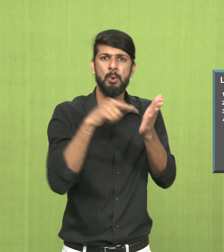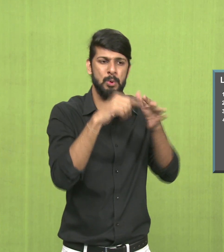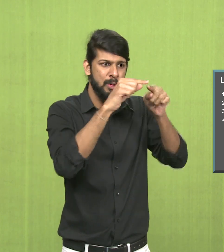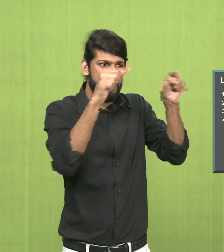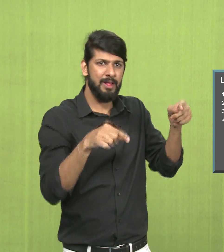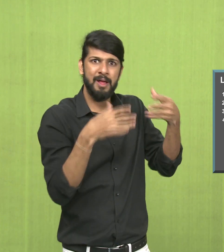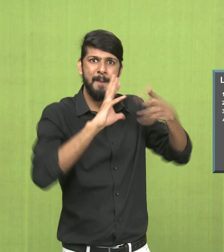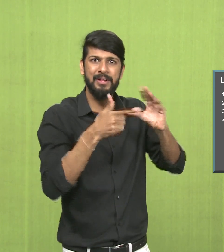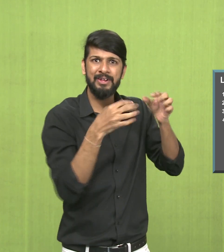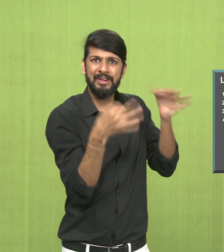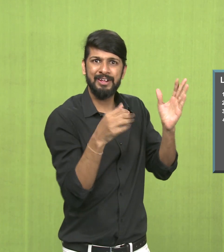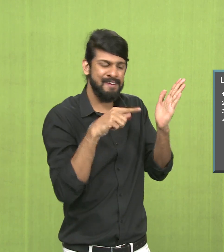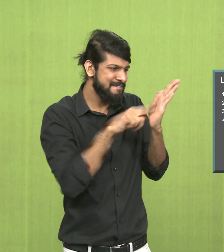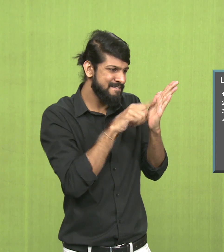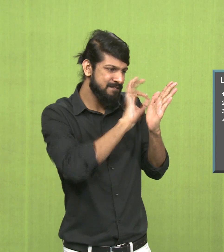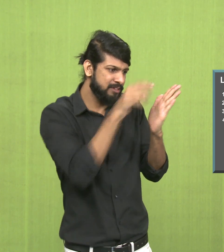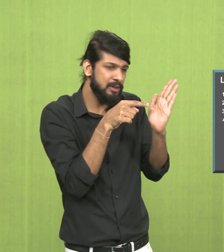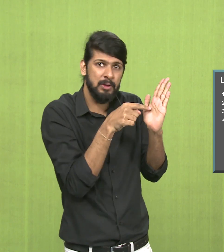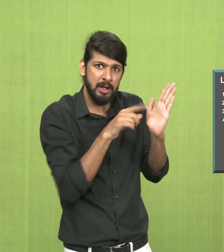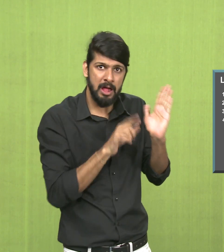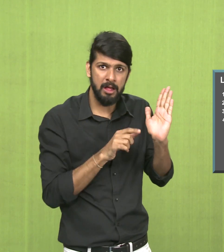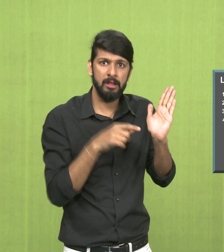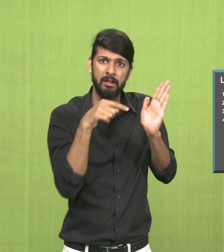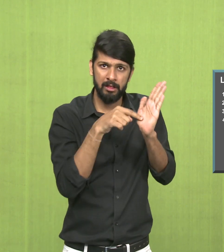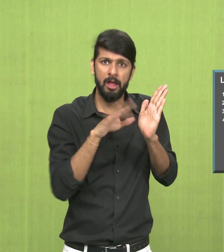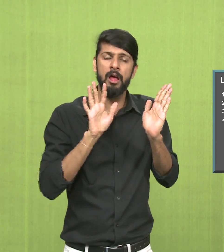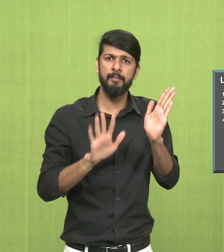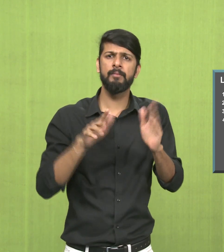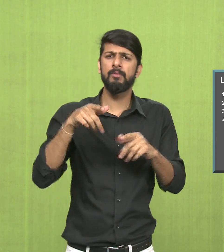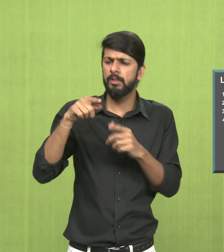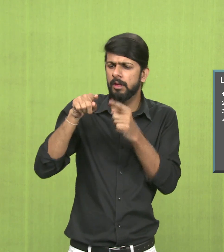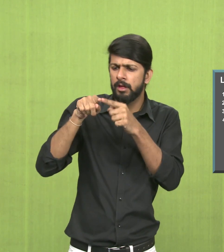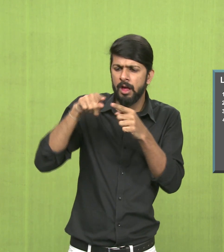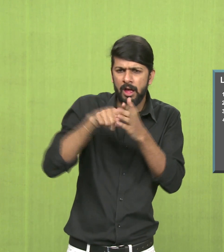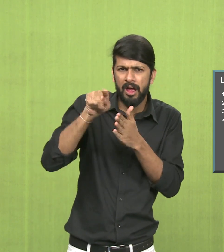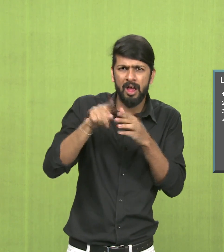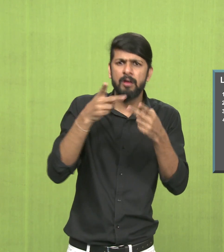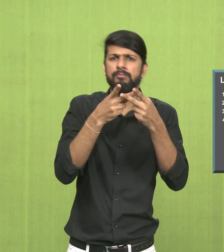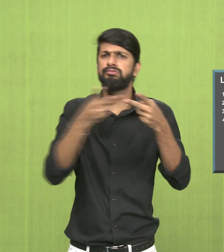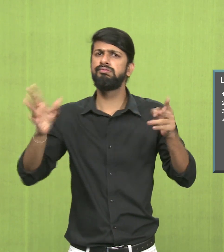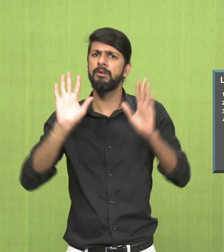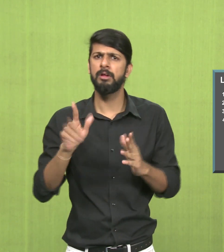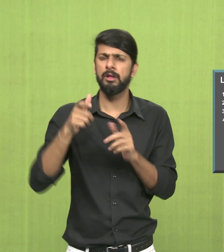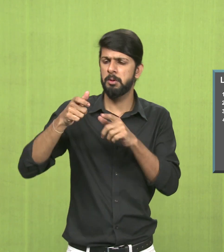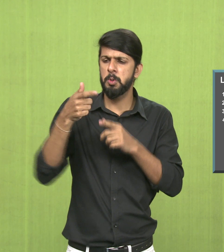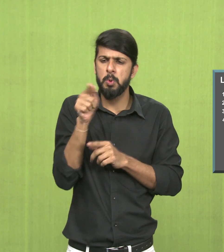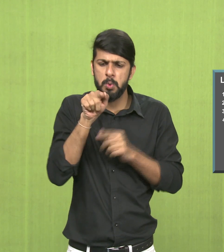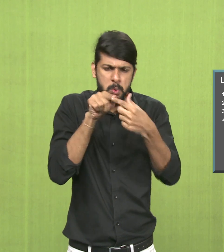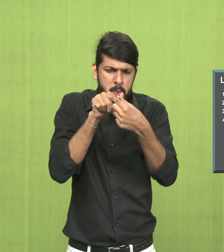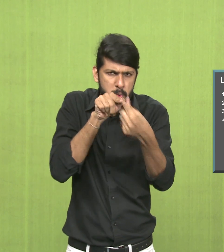and the design according to the artist's idea has to be carved on a